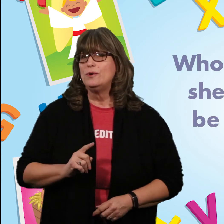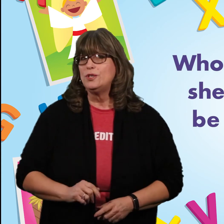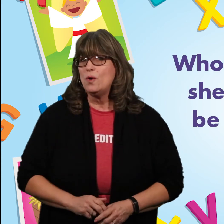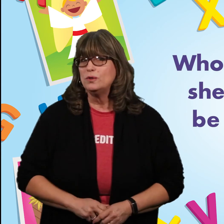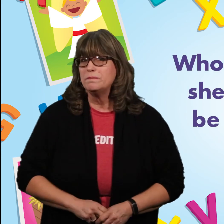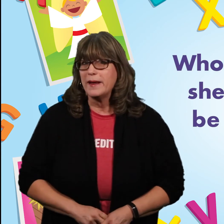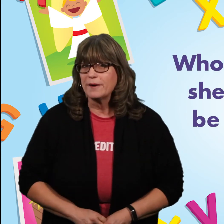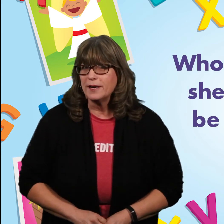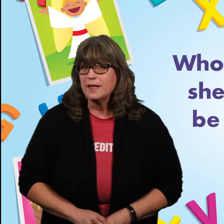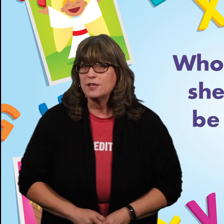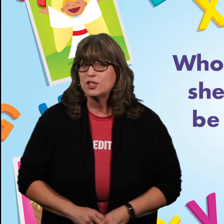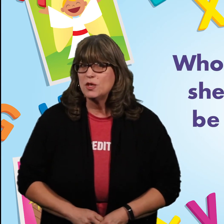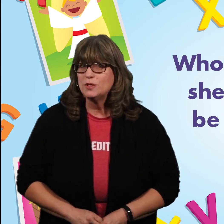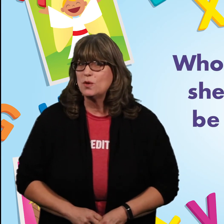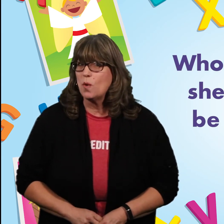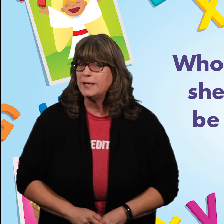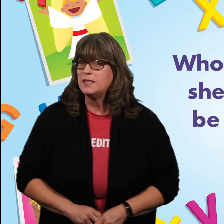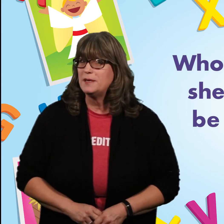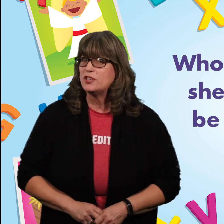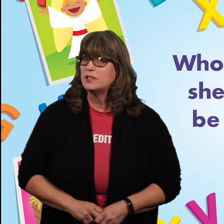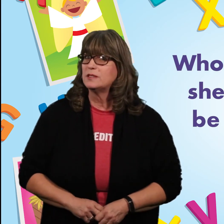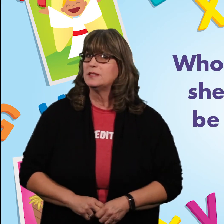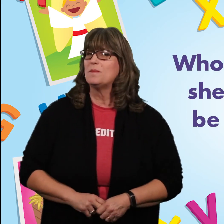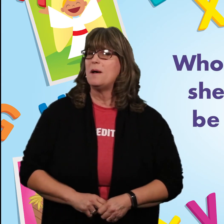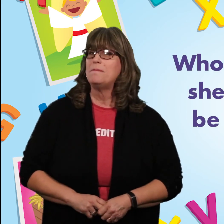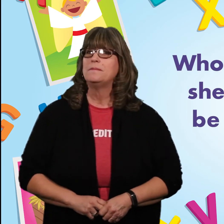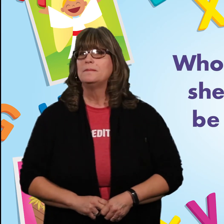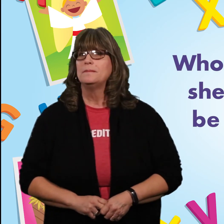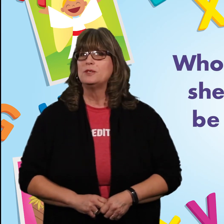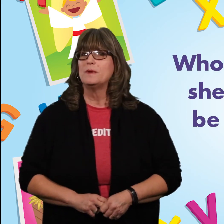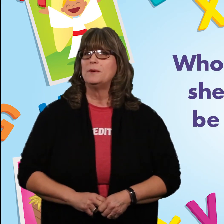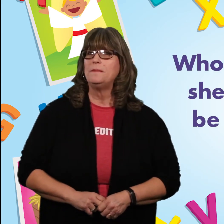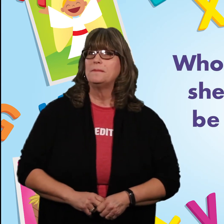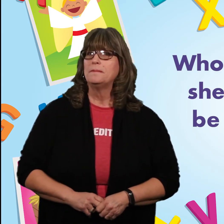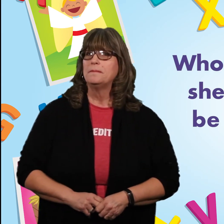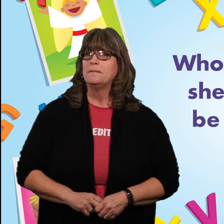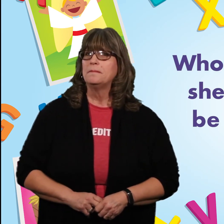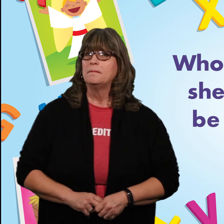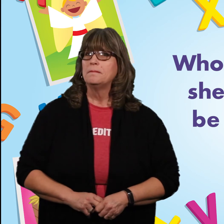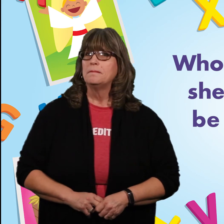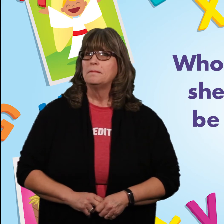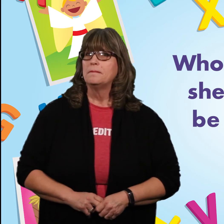Who told Mary that she was going to be Jesus' mom? Do you remember?